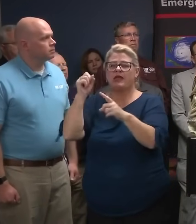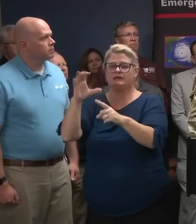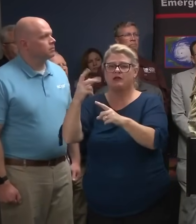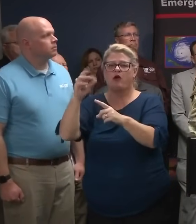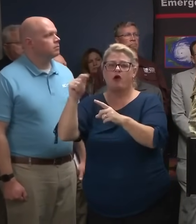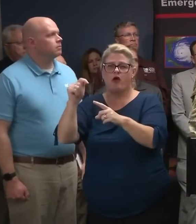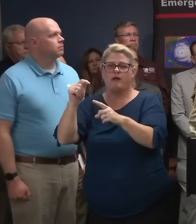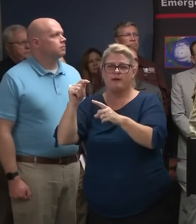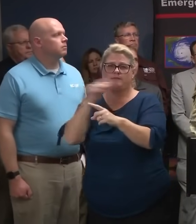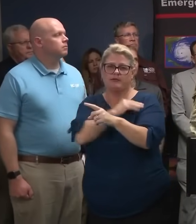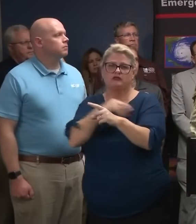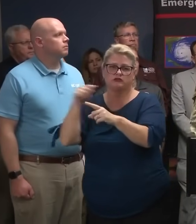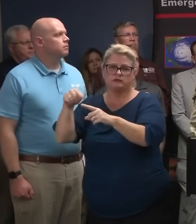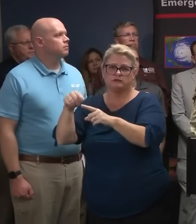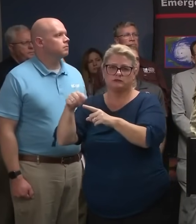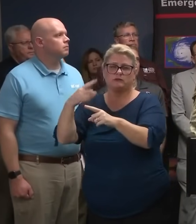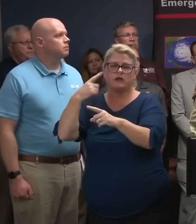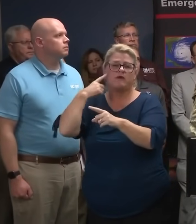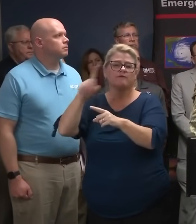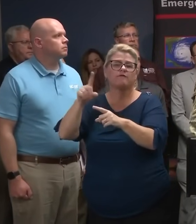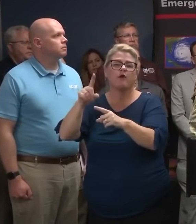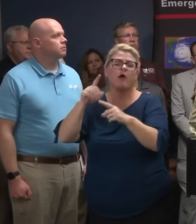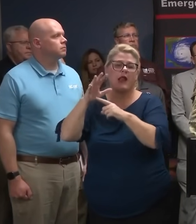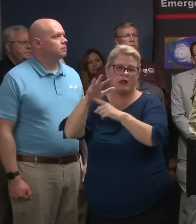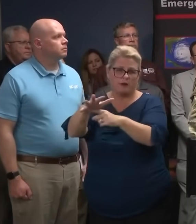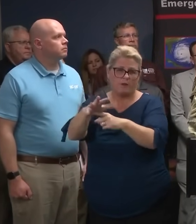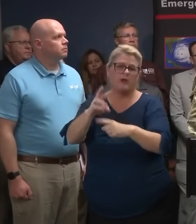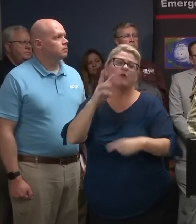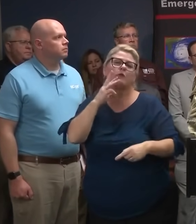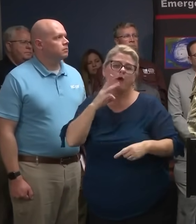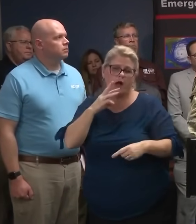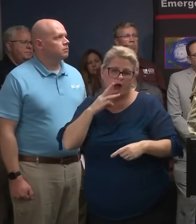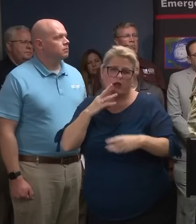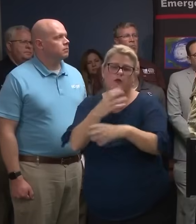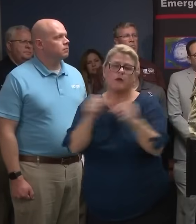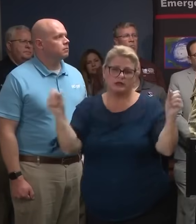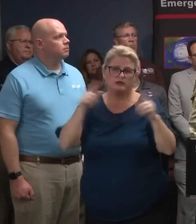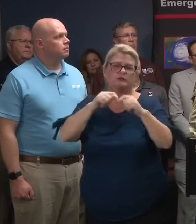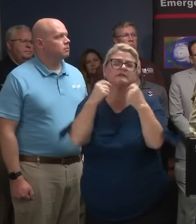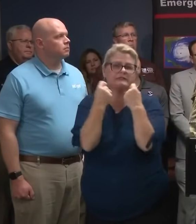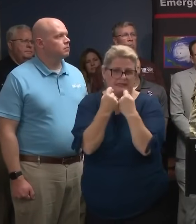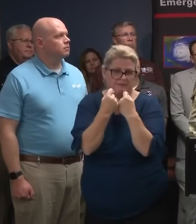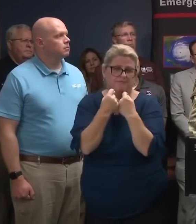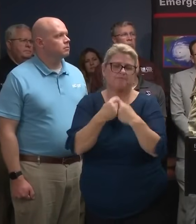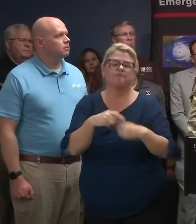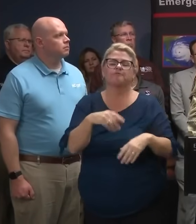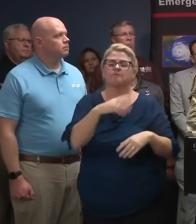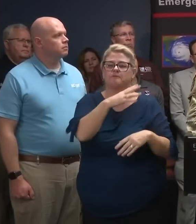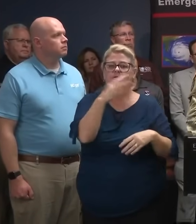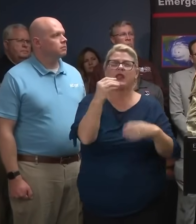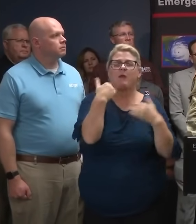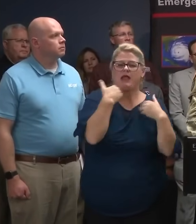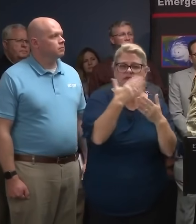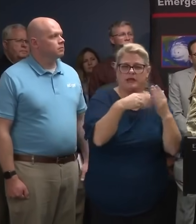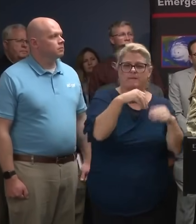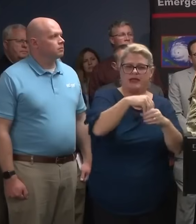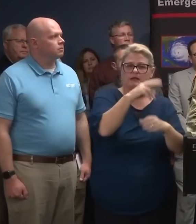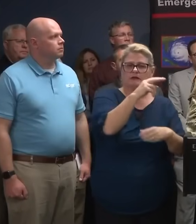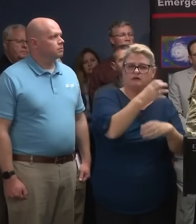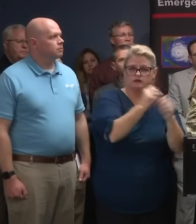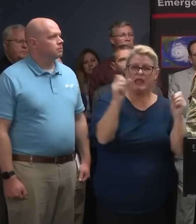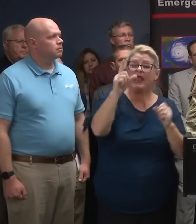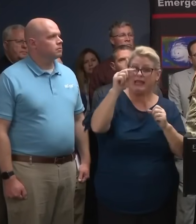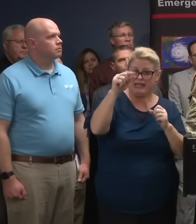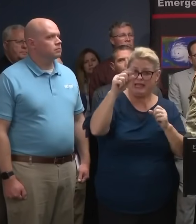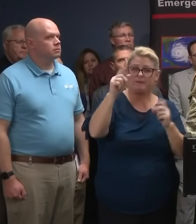the Helicopter Aquatic Rescue Team. They rescued 20 folks in North Carolina yesterday, so they made a difference. They saved